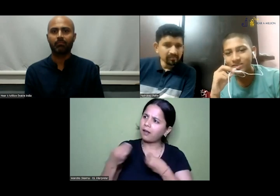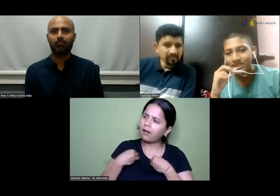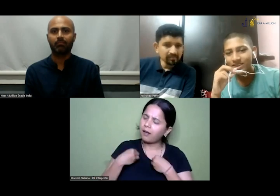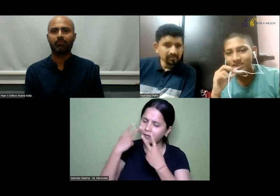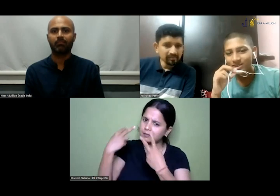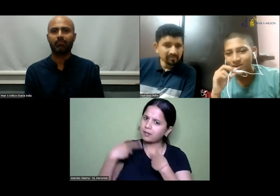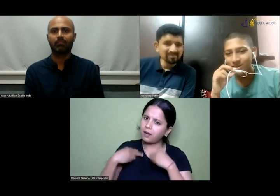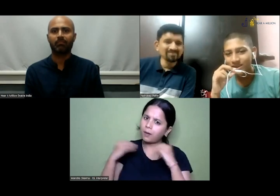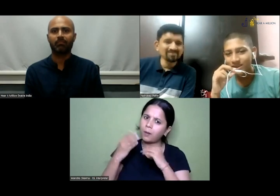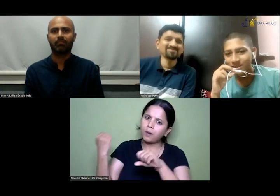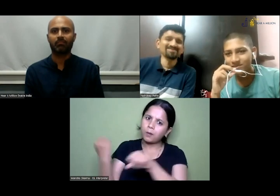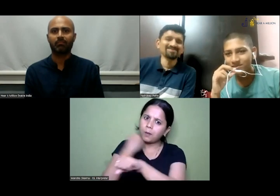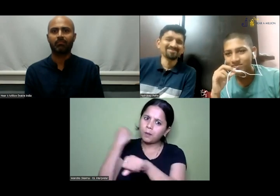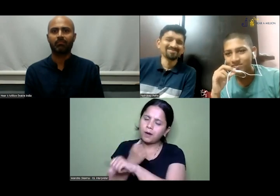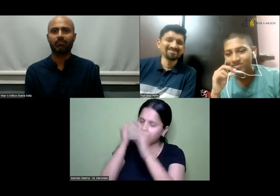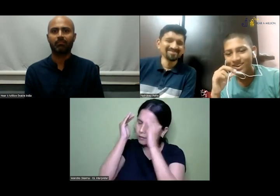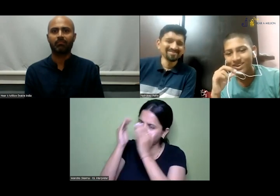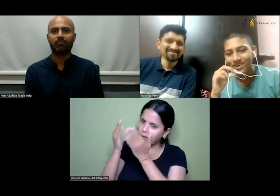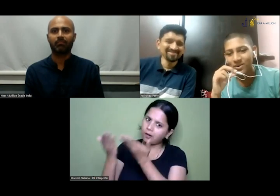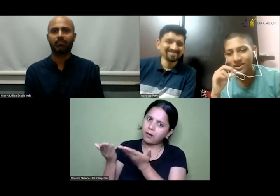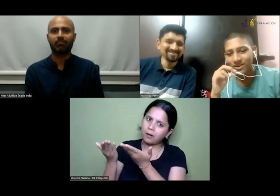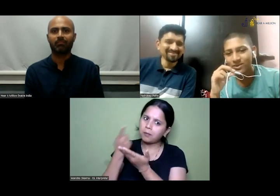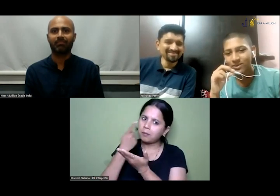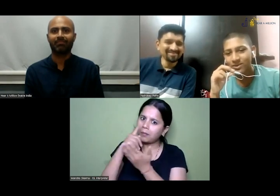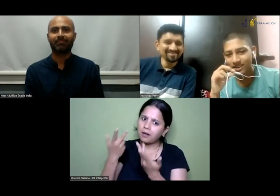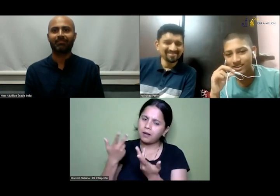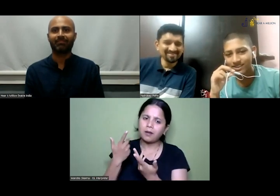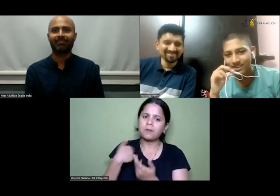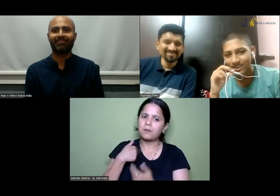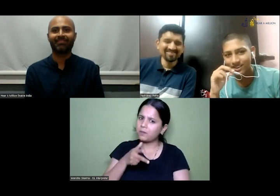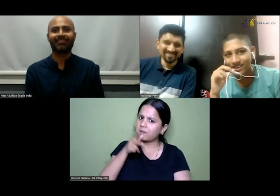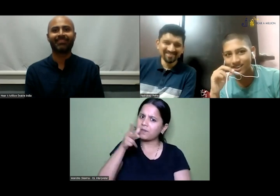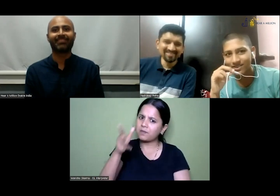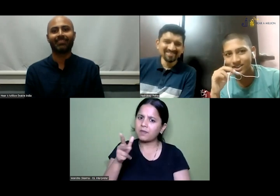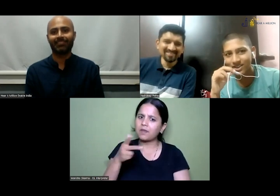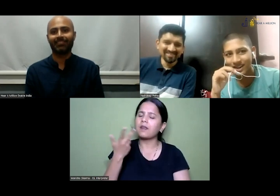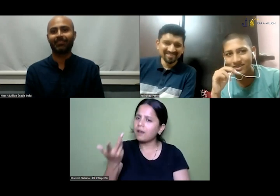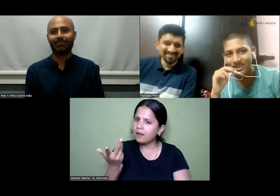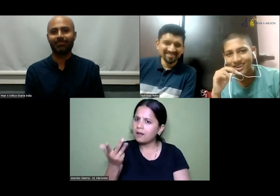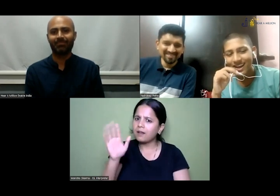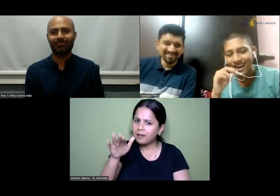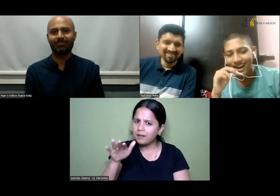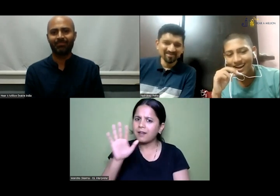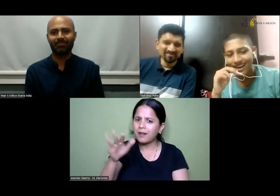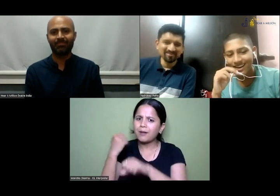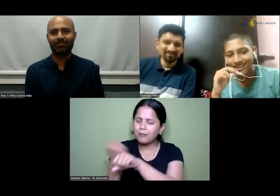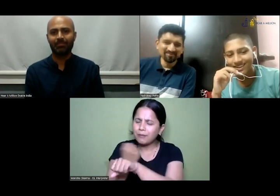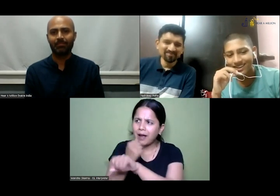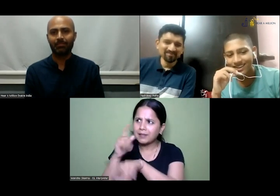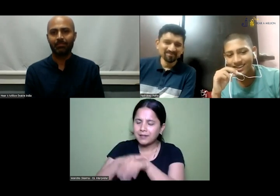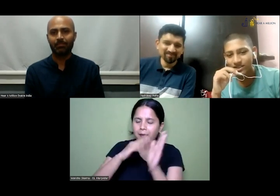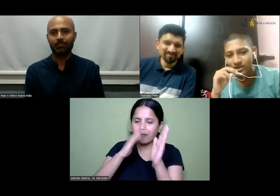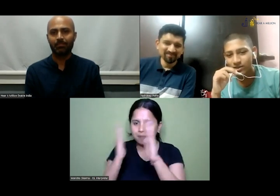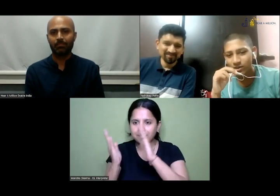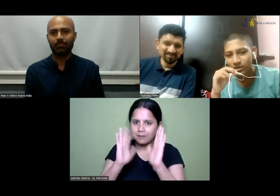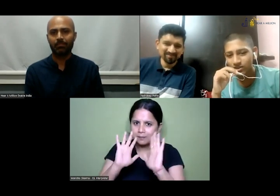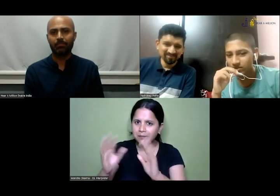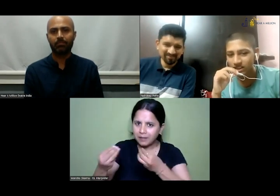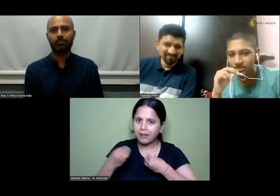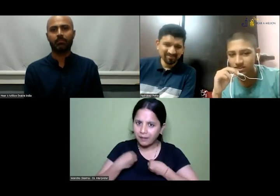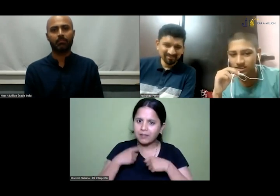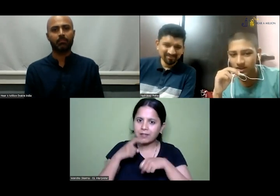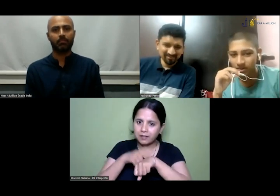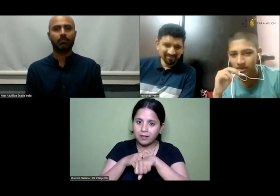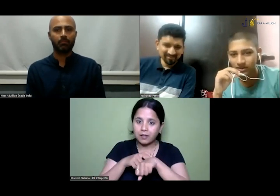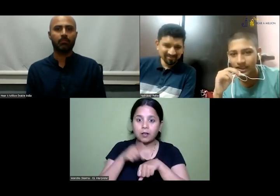attention. So we told her to listen her work time, and she also was